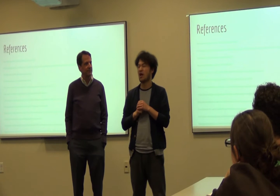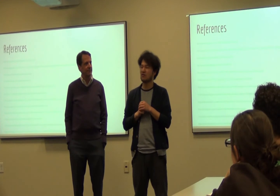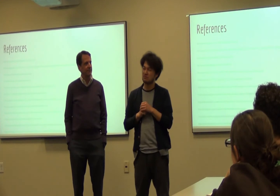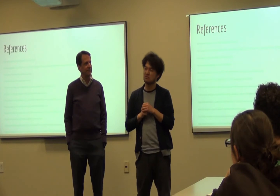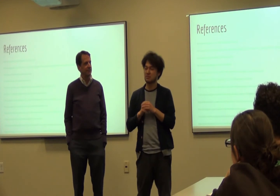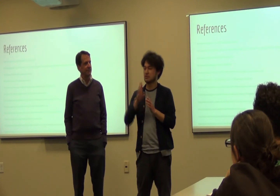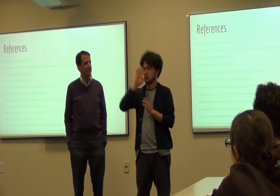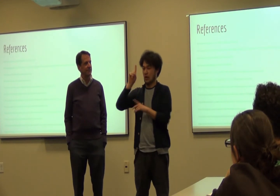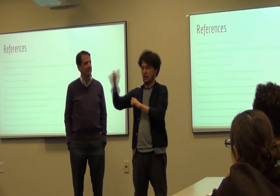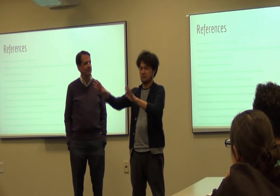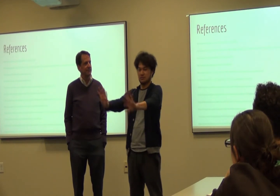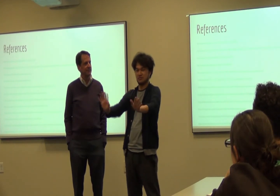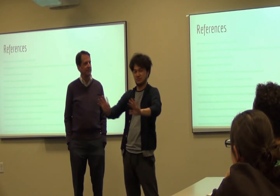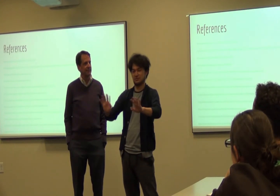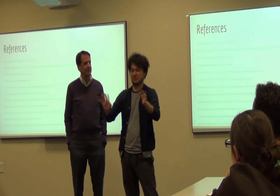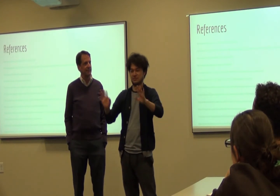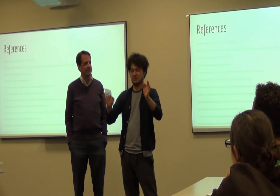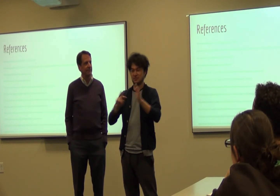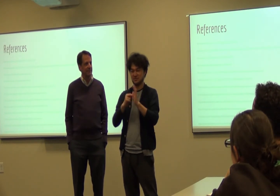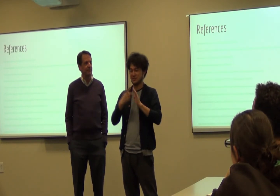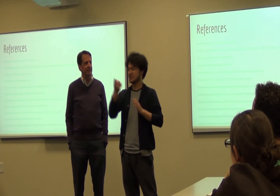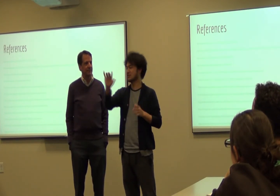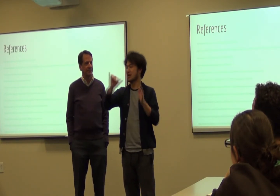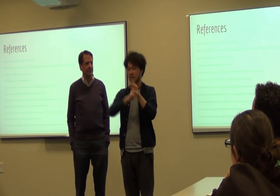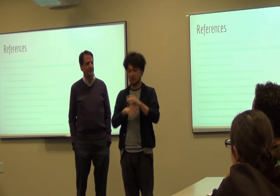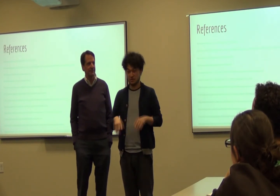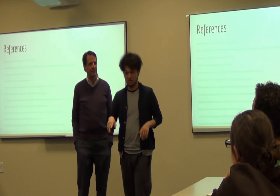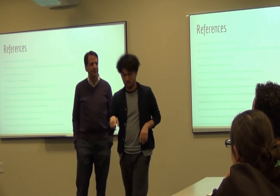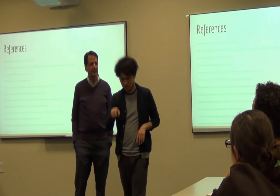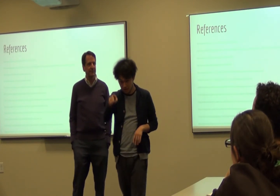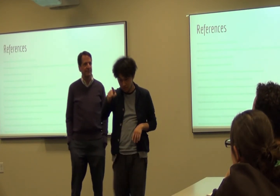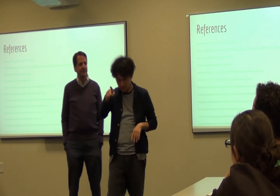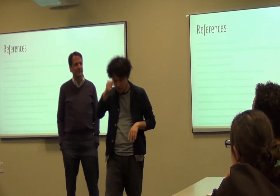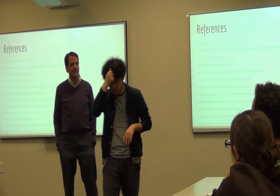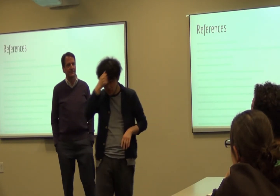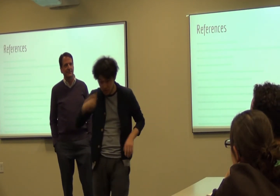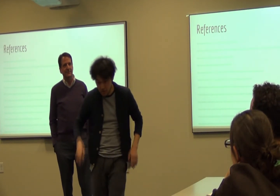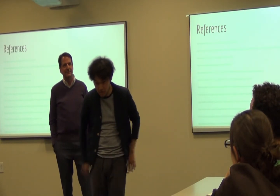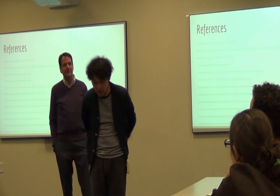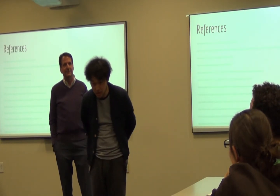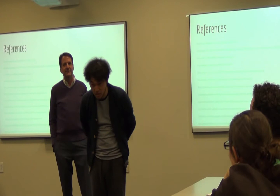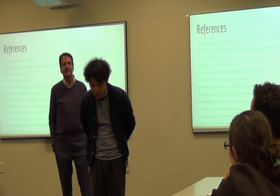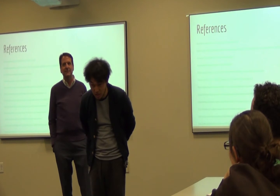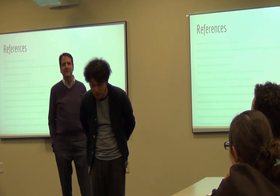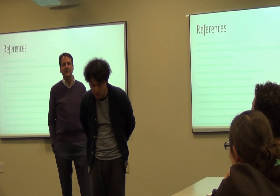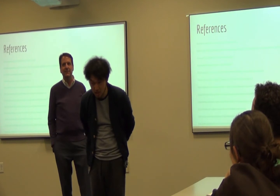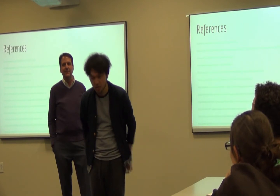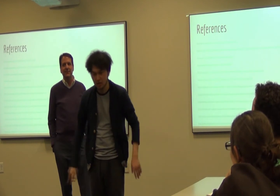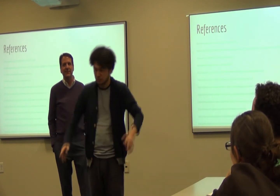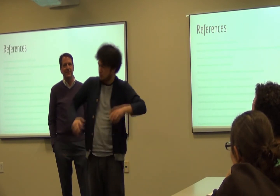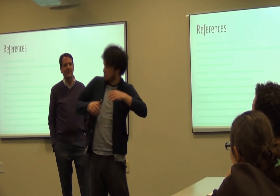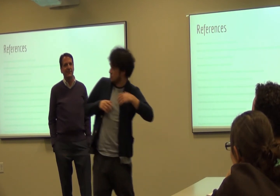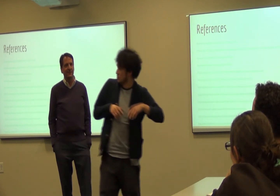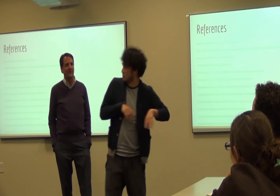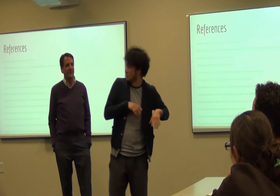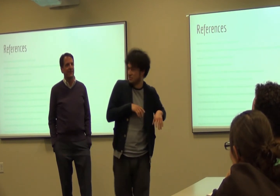Is it insulting? Otaku, I mean, I definitely wouldn't ask. So I wouldn't go up to somebody, you know, I wouldn't go up to somebody and say, are you dumb? And they'd be